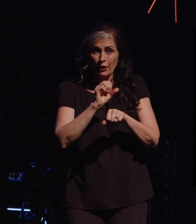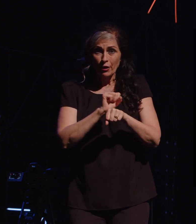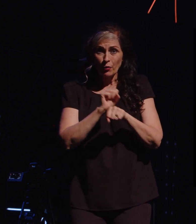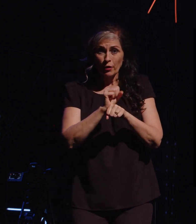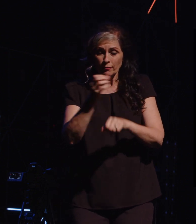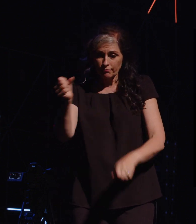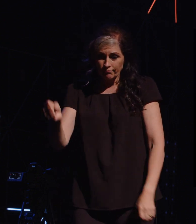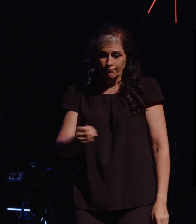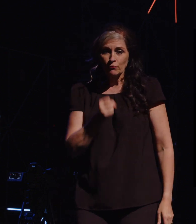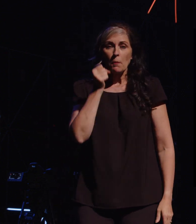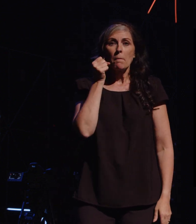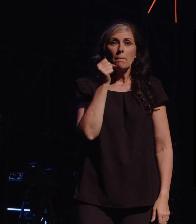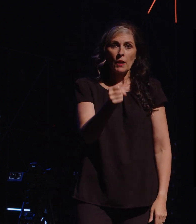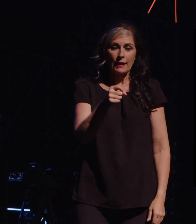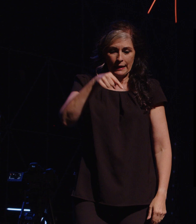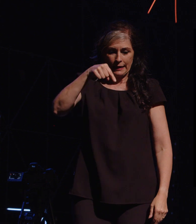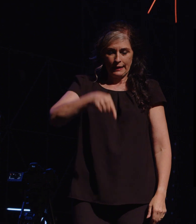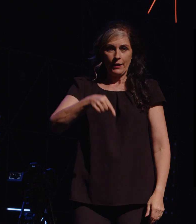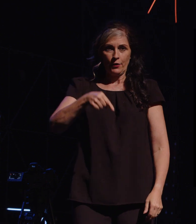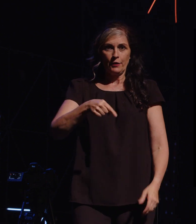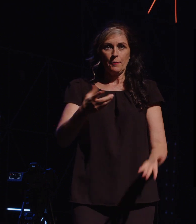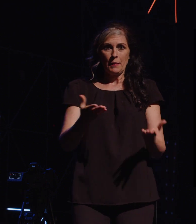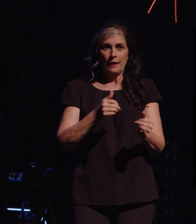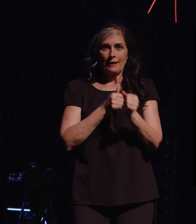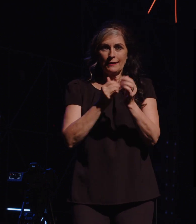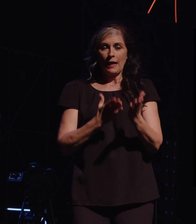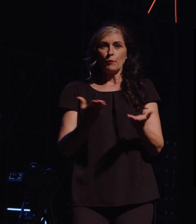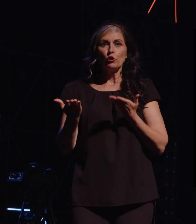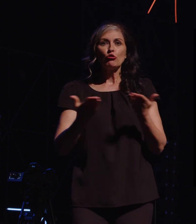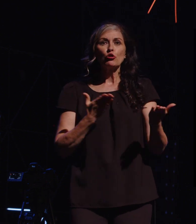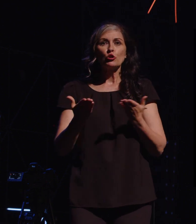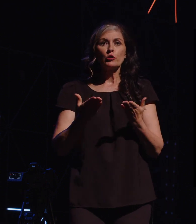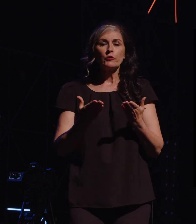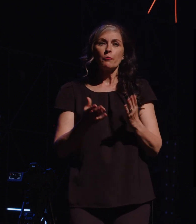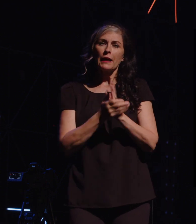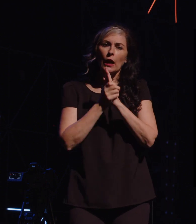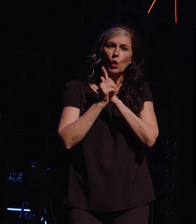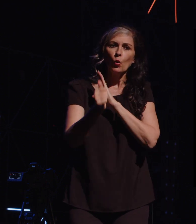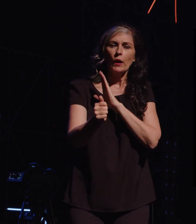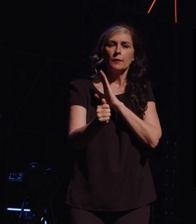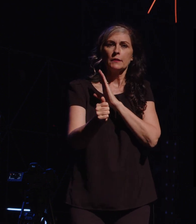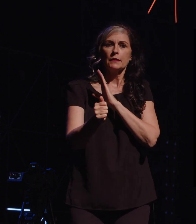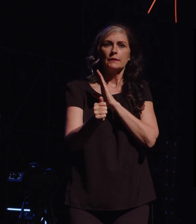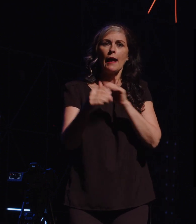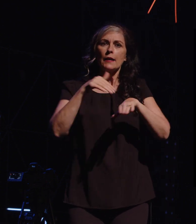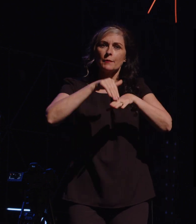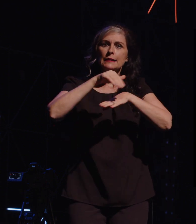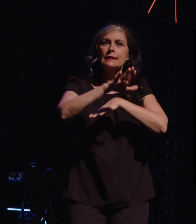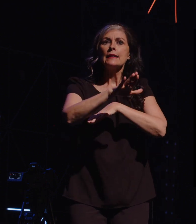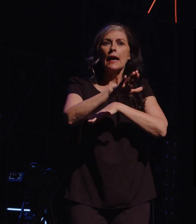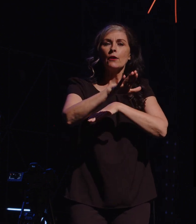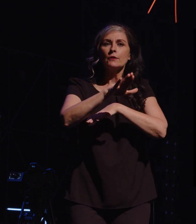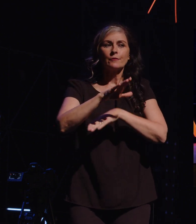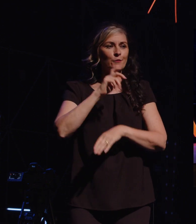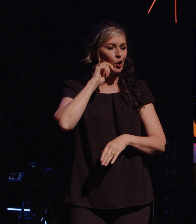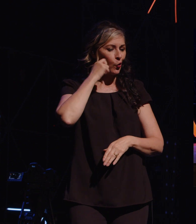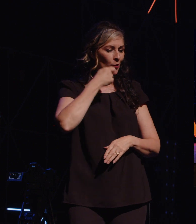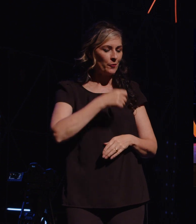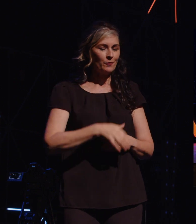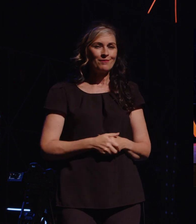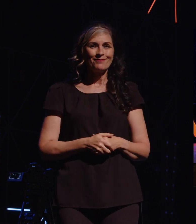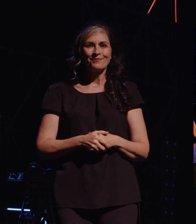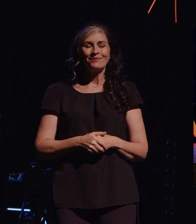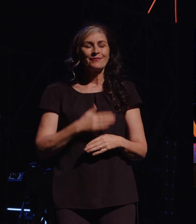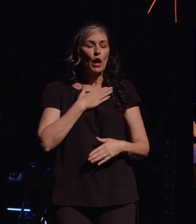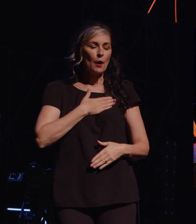Plug in here. Plug in. Be discipled. Serve. Be equipped. And then be sent out. Cool. Well,